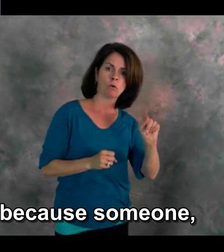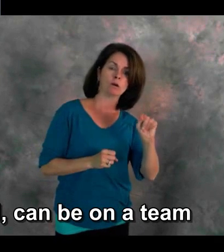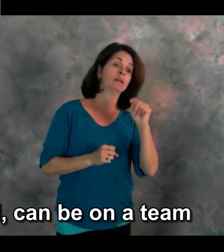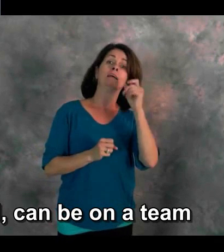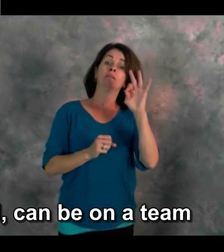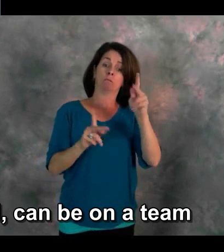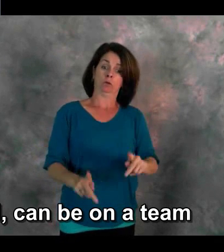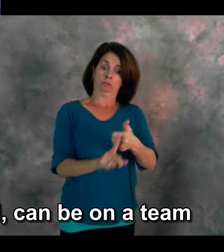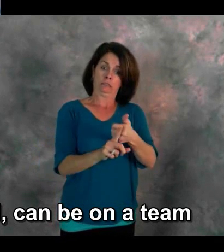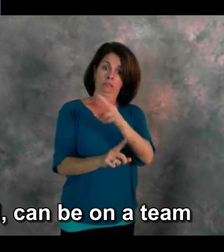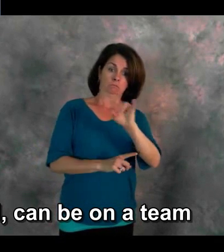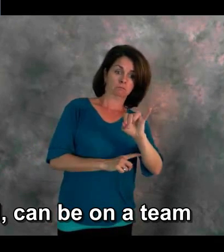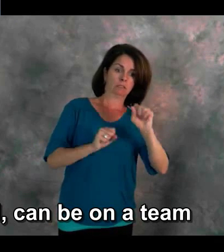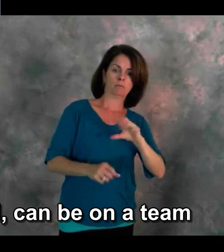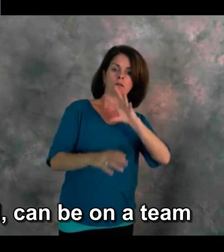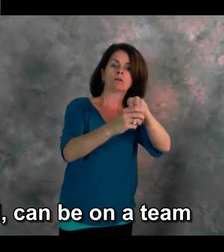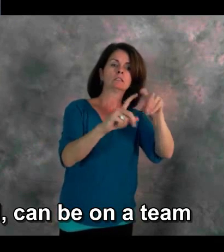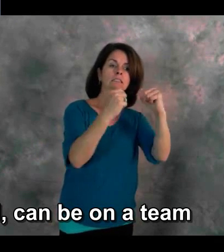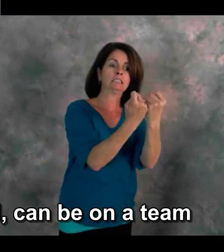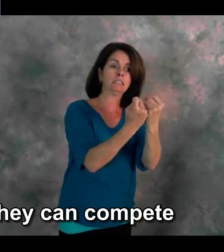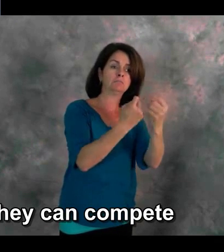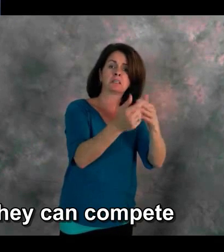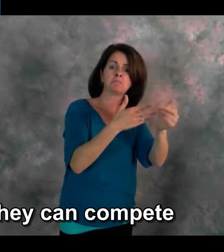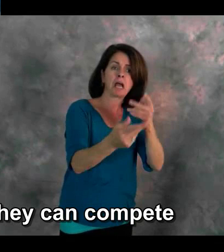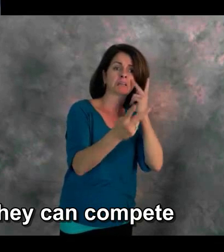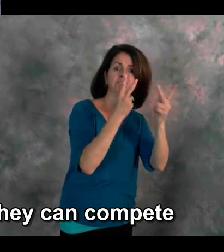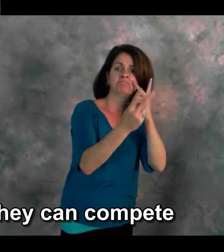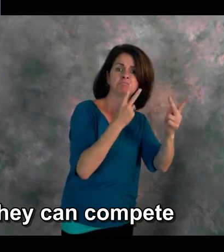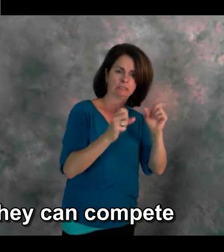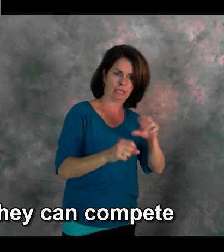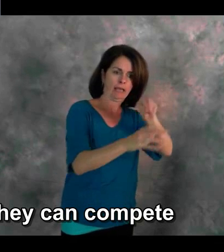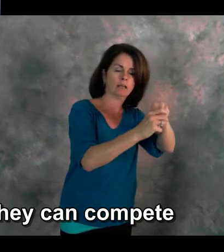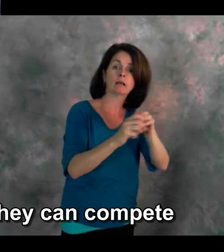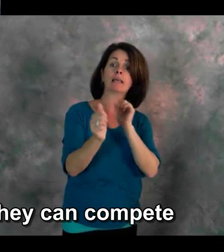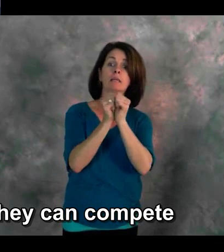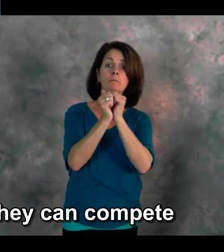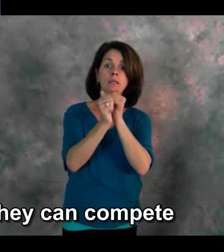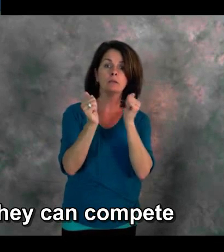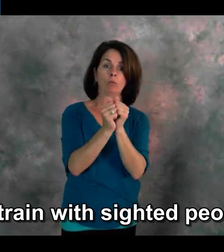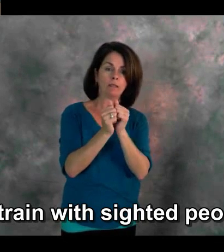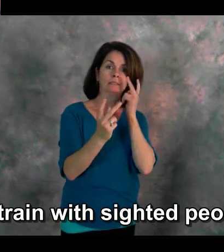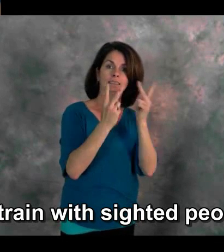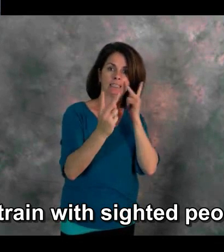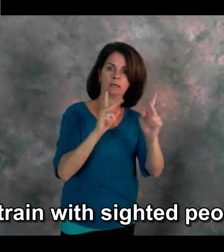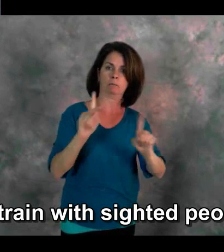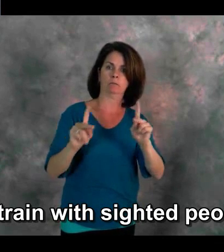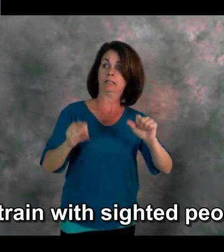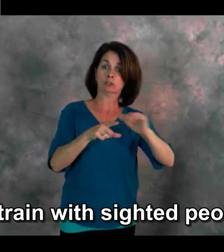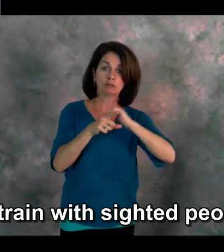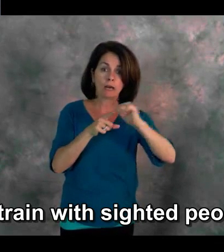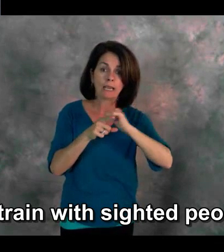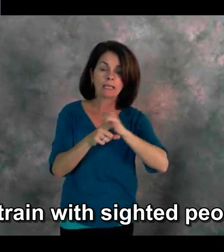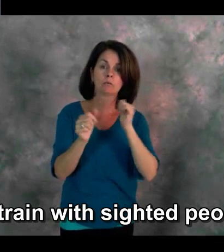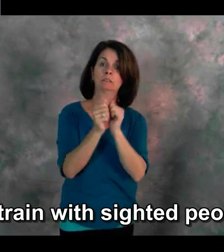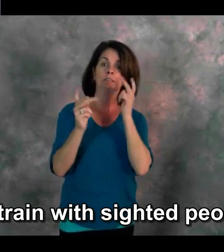because someone who's visually impaired can be on a team with sighted people. They can compete with sighted people.